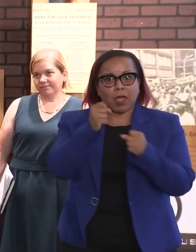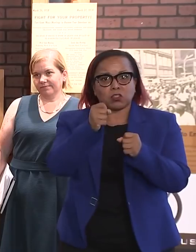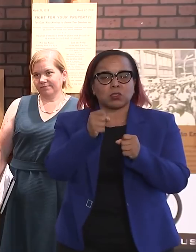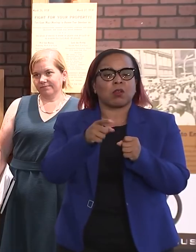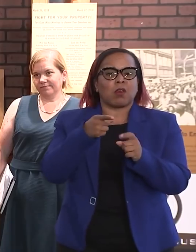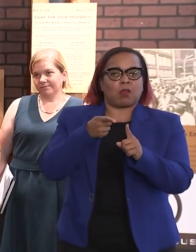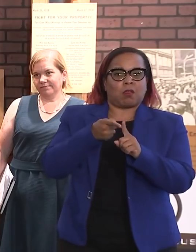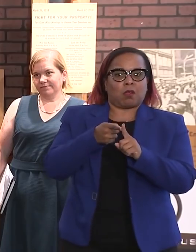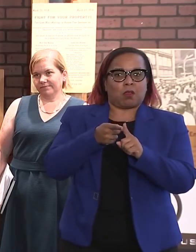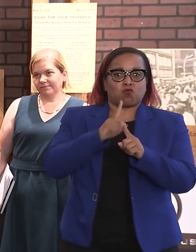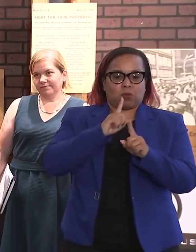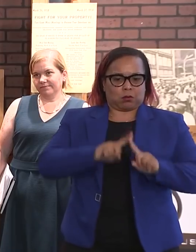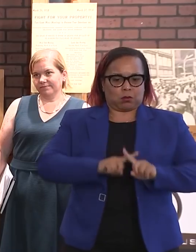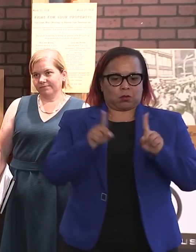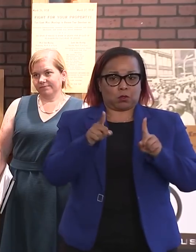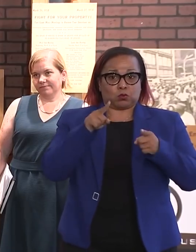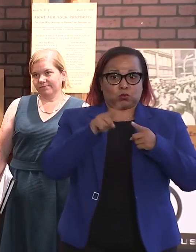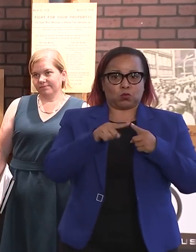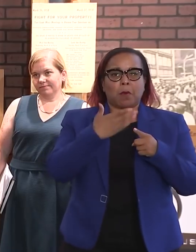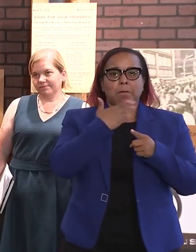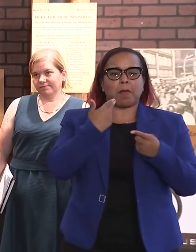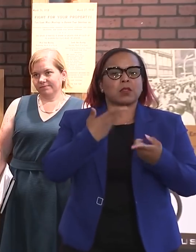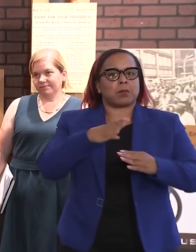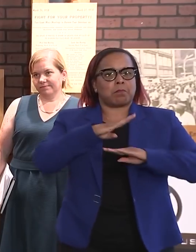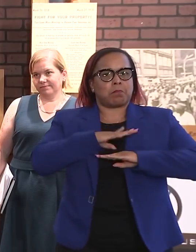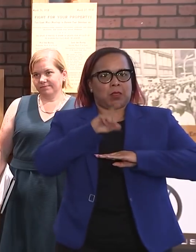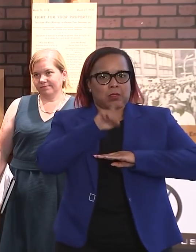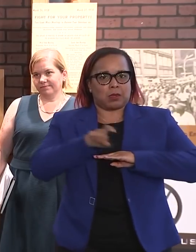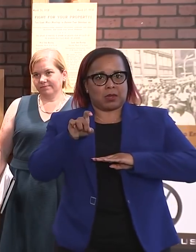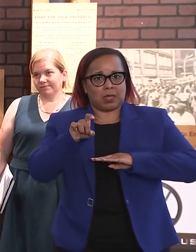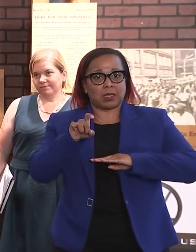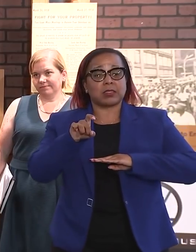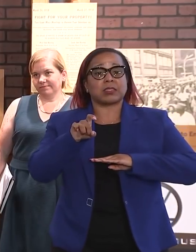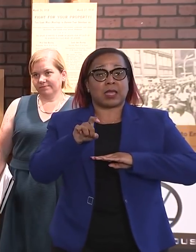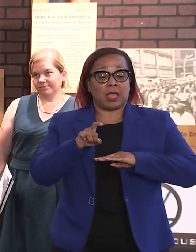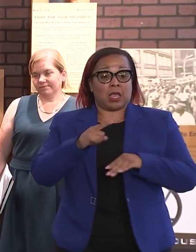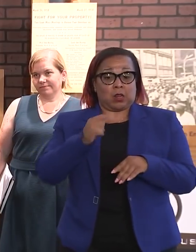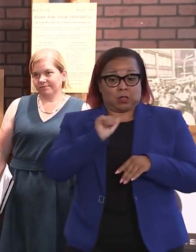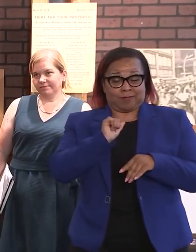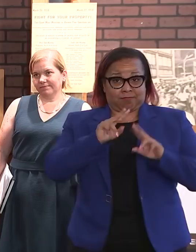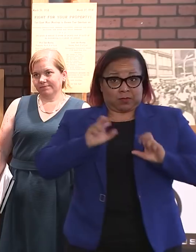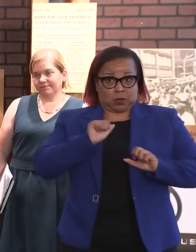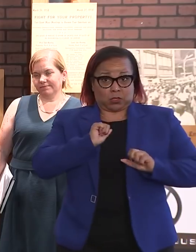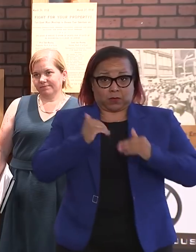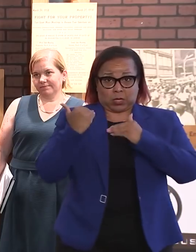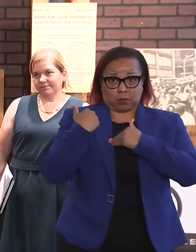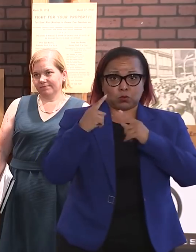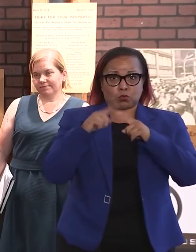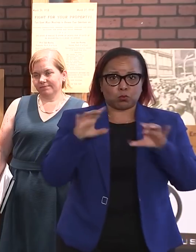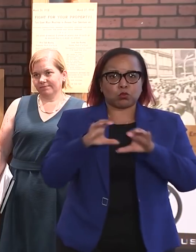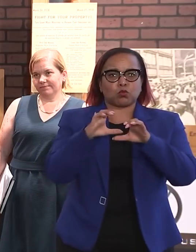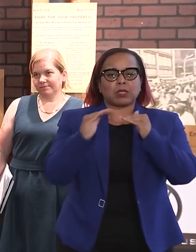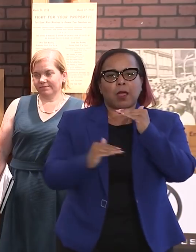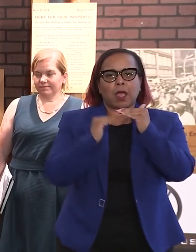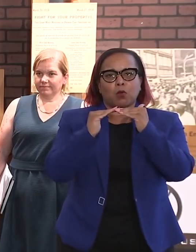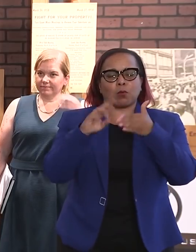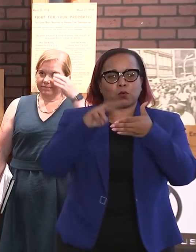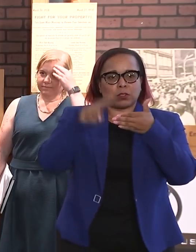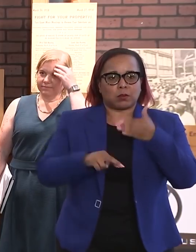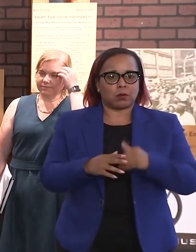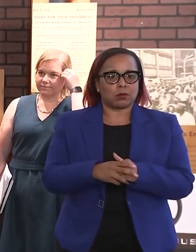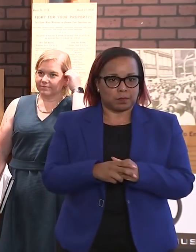that are differentiated to best meet the needs, and holding ourselves accountable to producing equitable